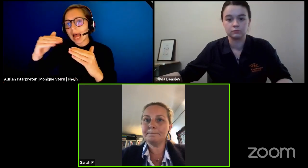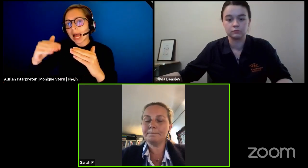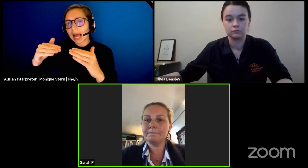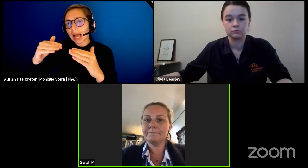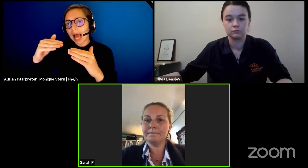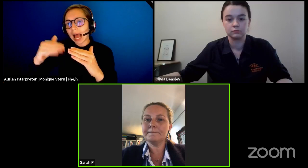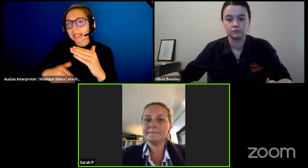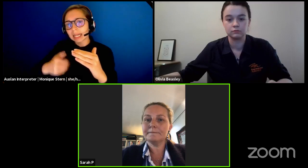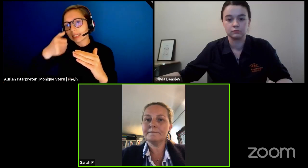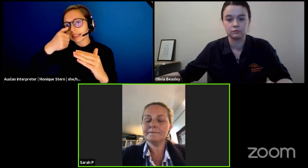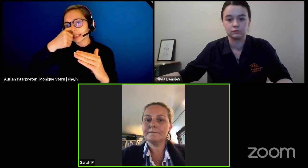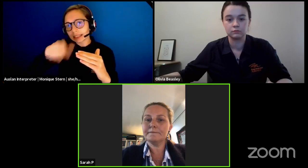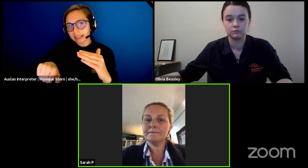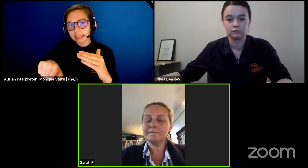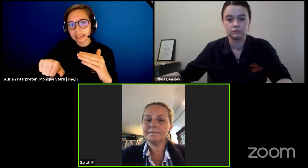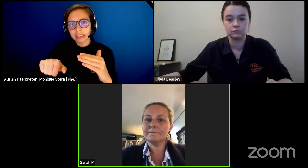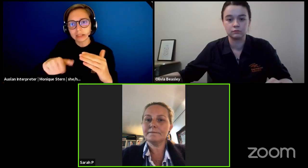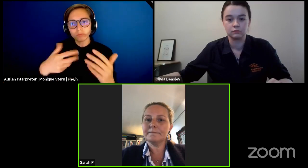them.